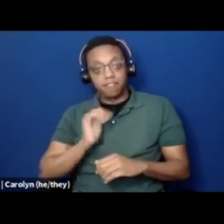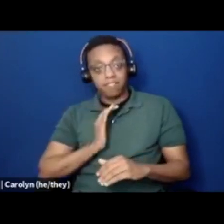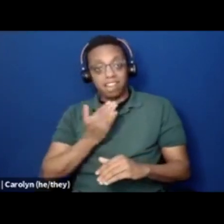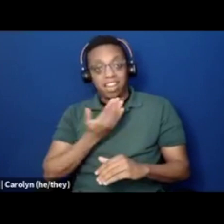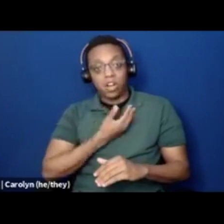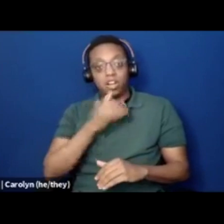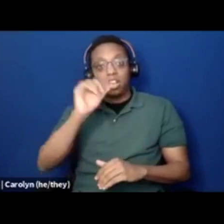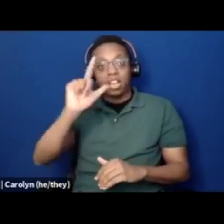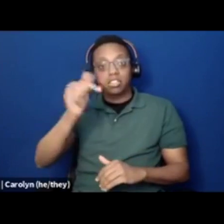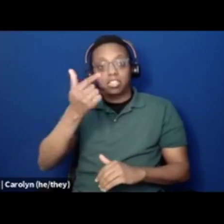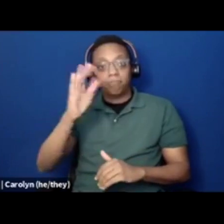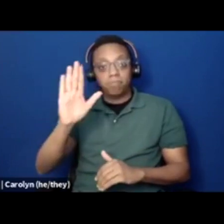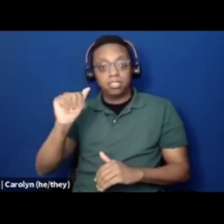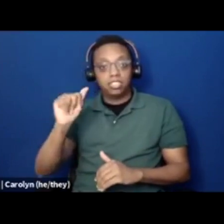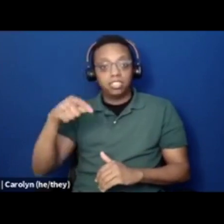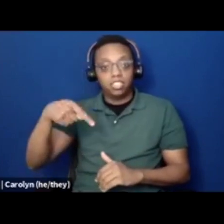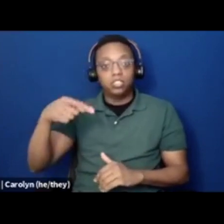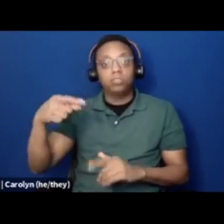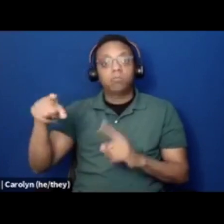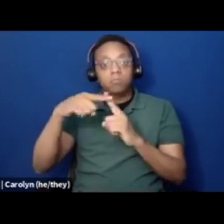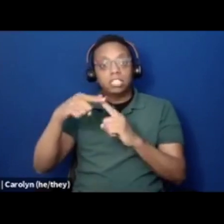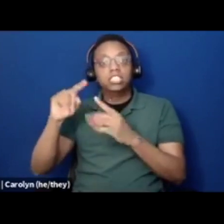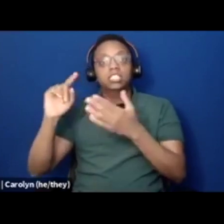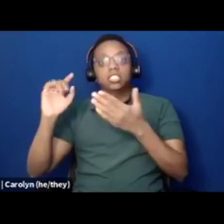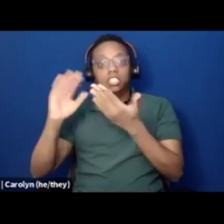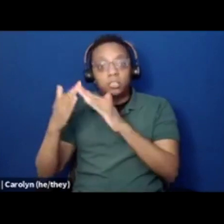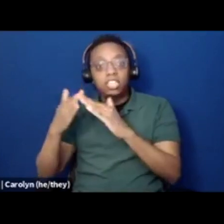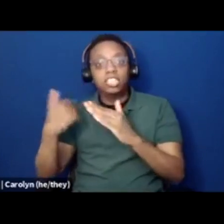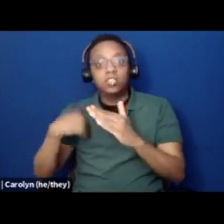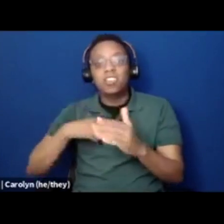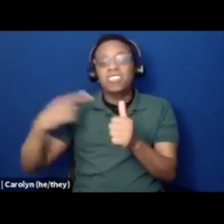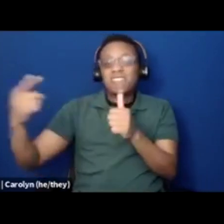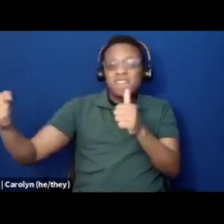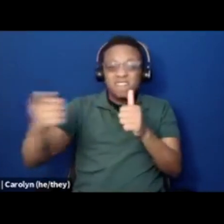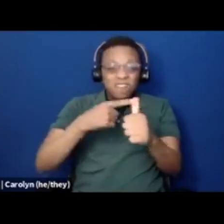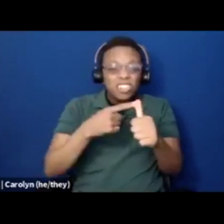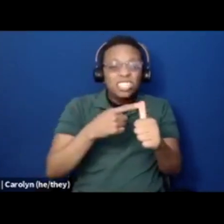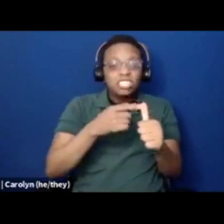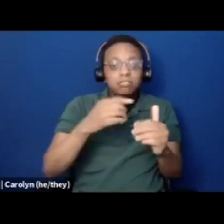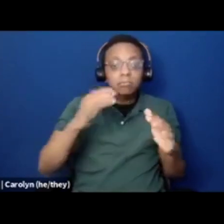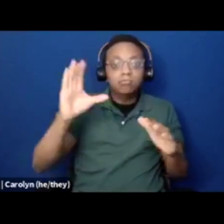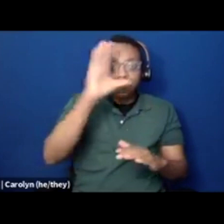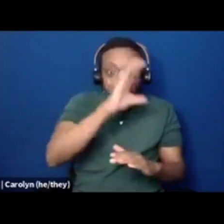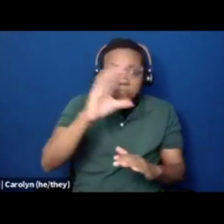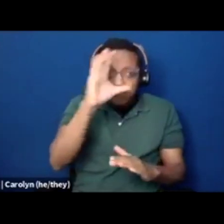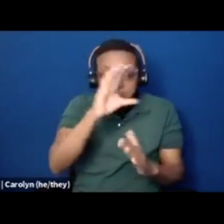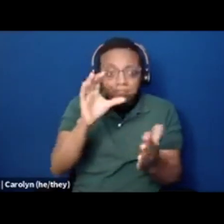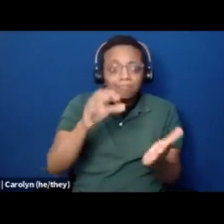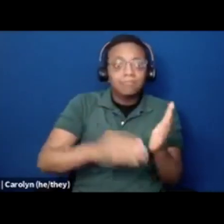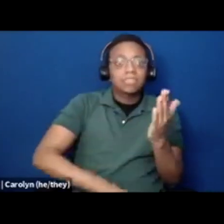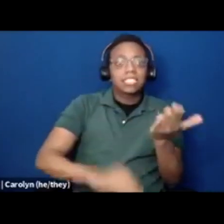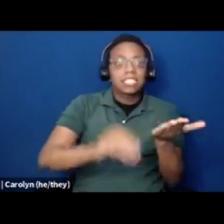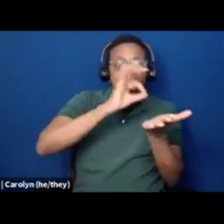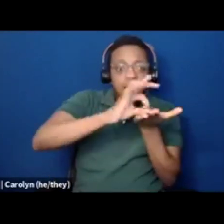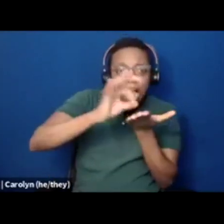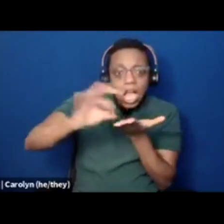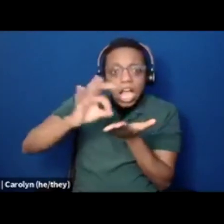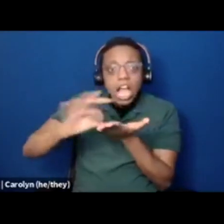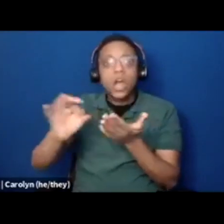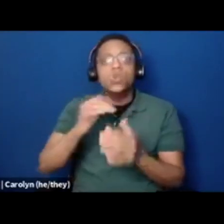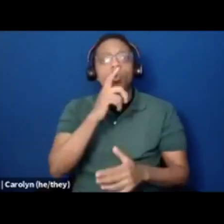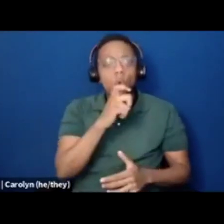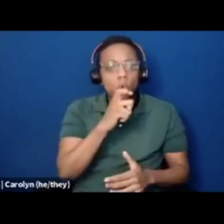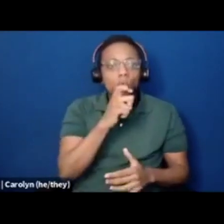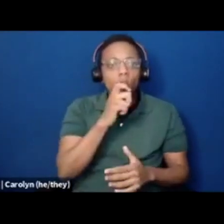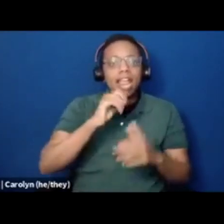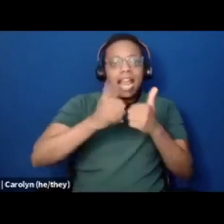And with this data, we were able to find out who was affected, how they were being affected, and what resources